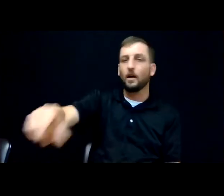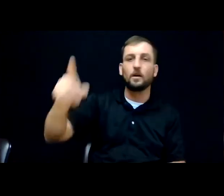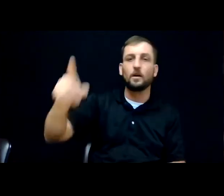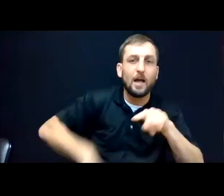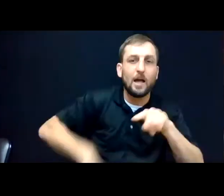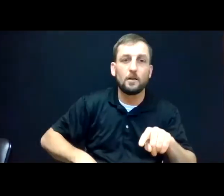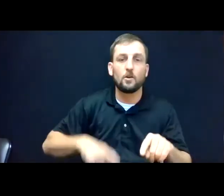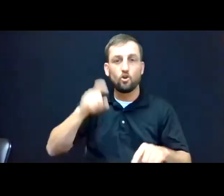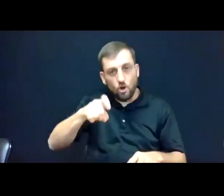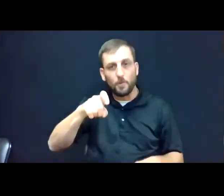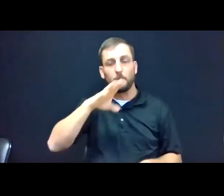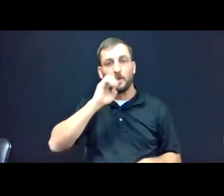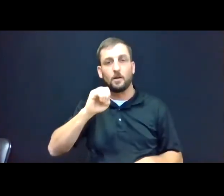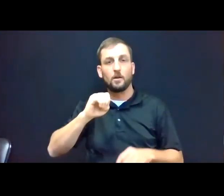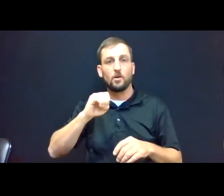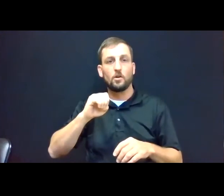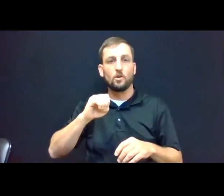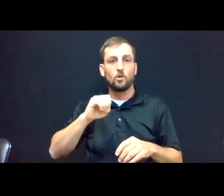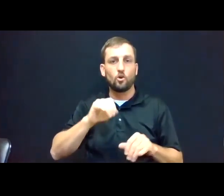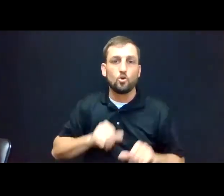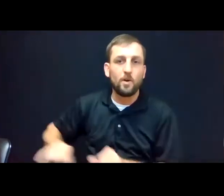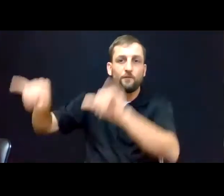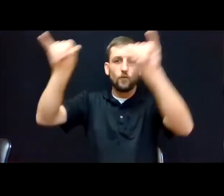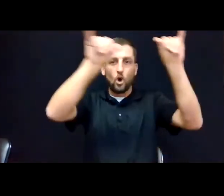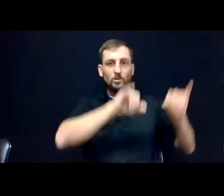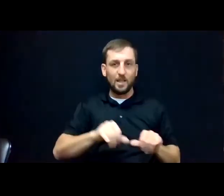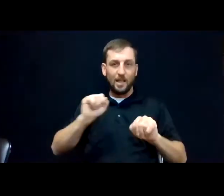universally accessible system.